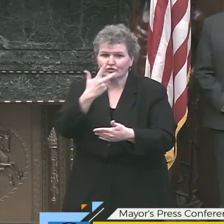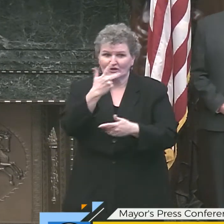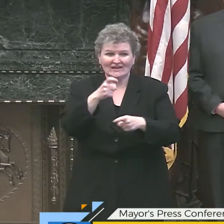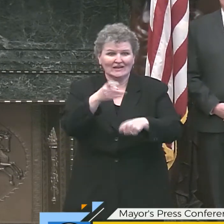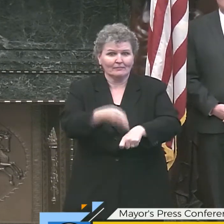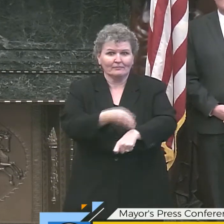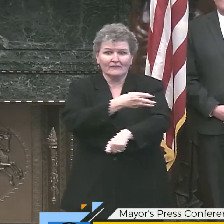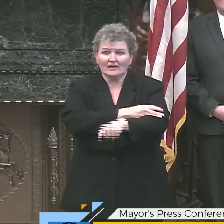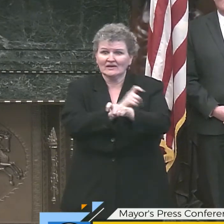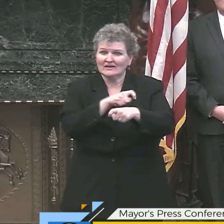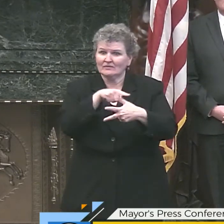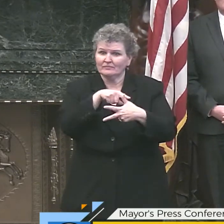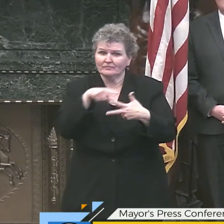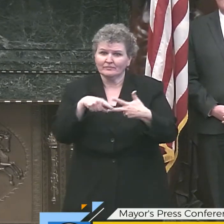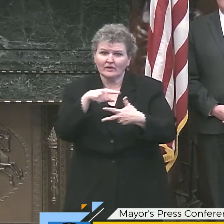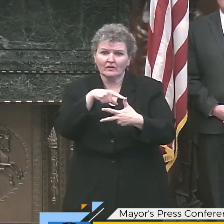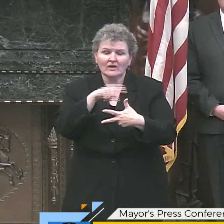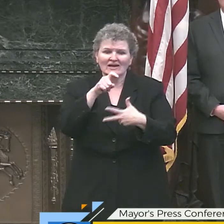testing.